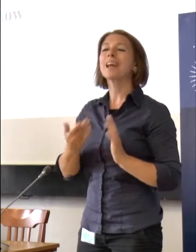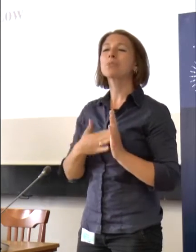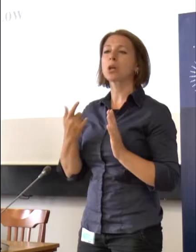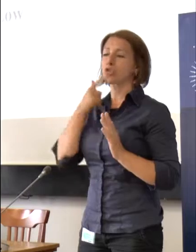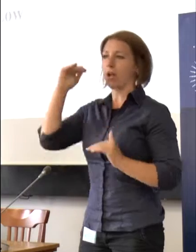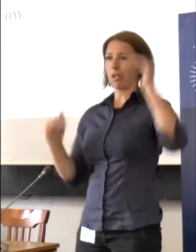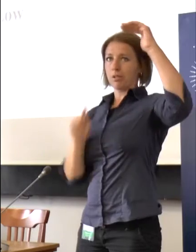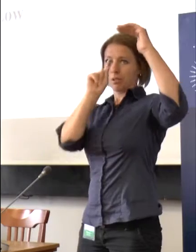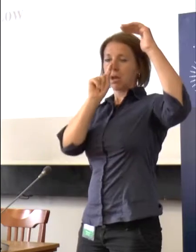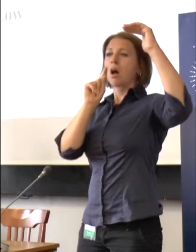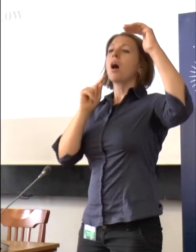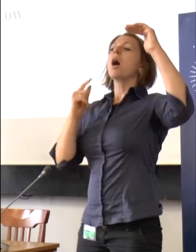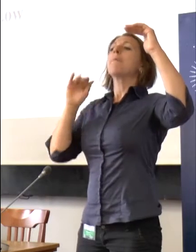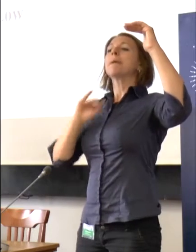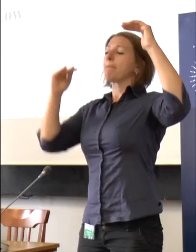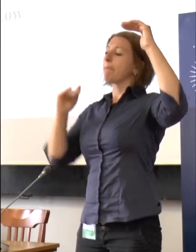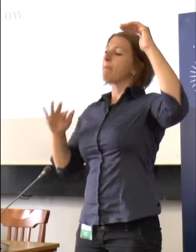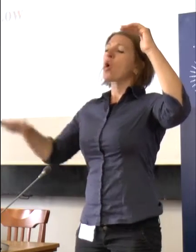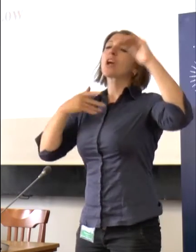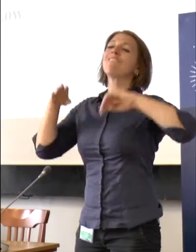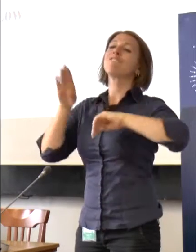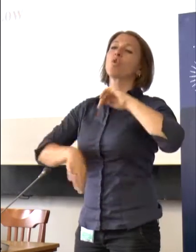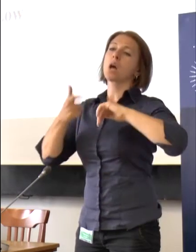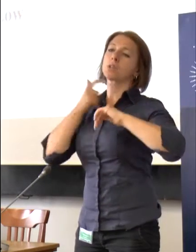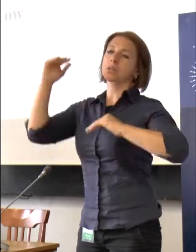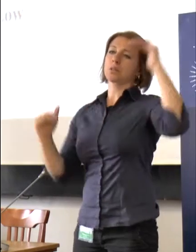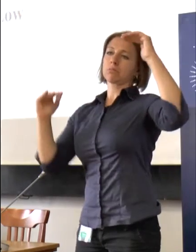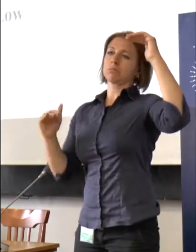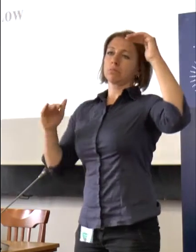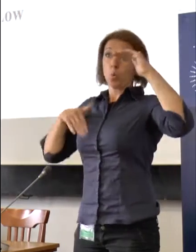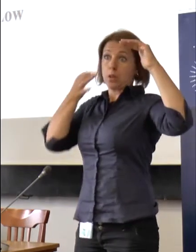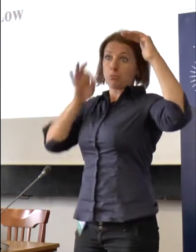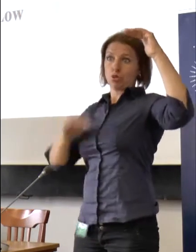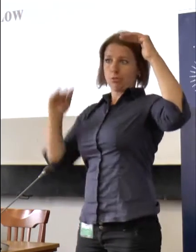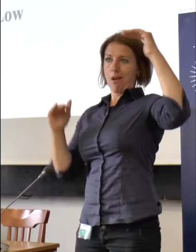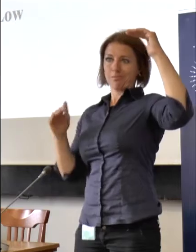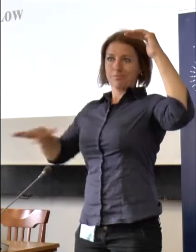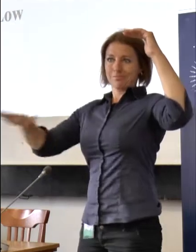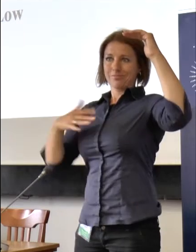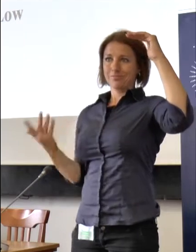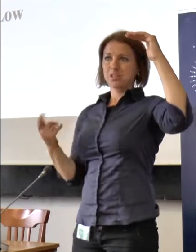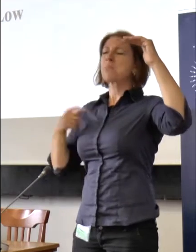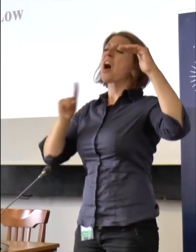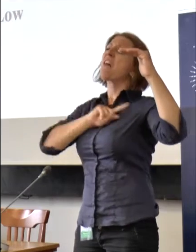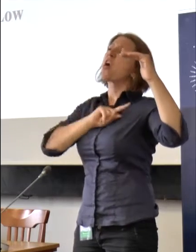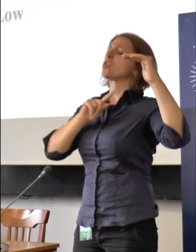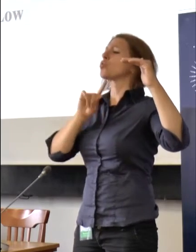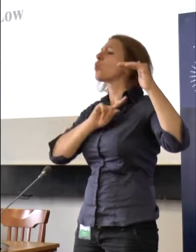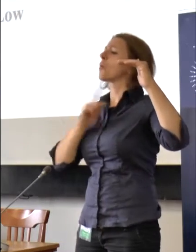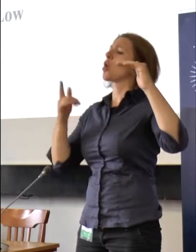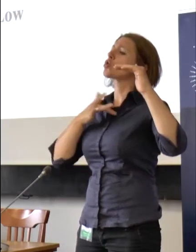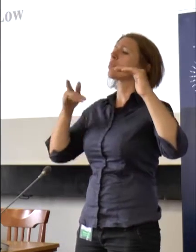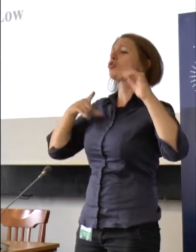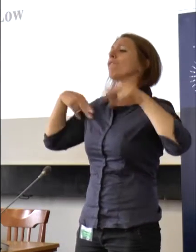low languages. These were vernacular languages for the private and so on, and Latin was the language for